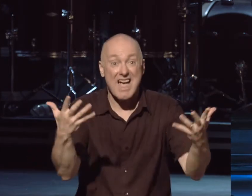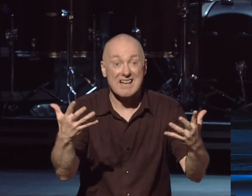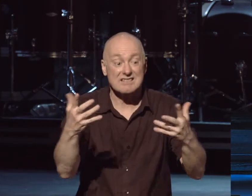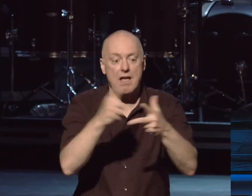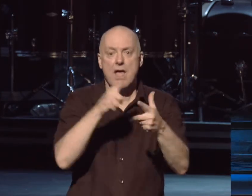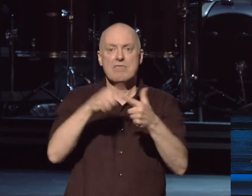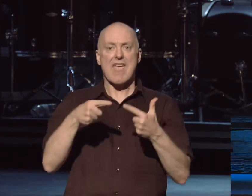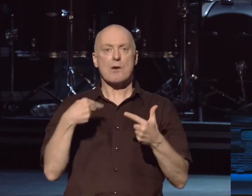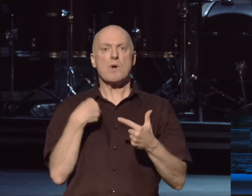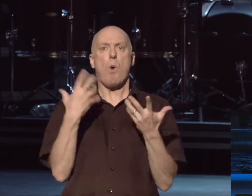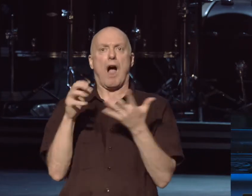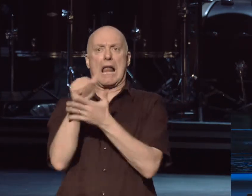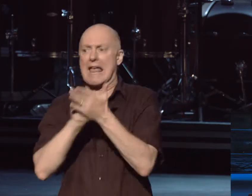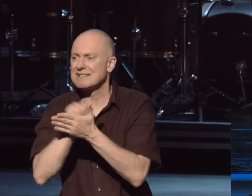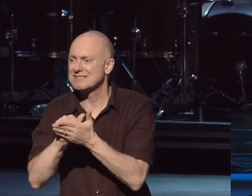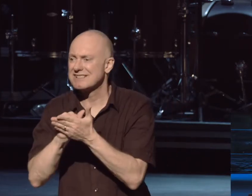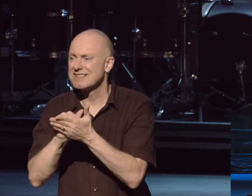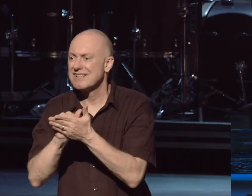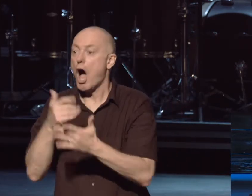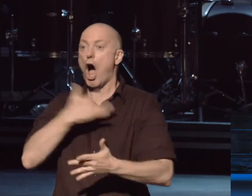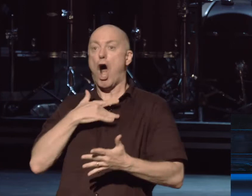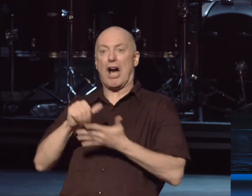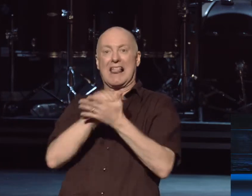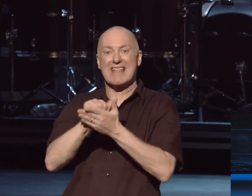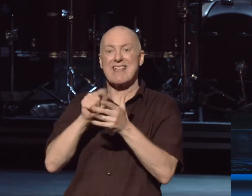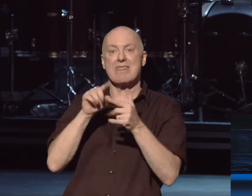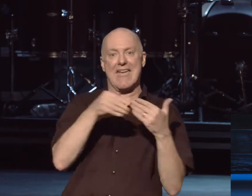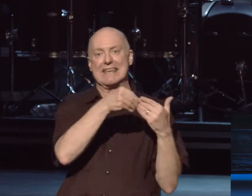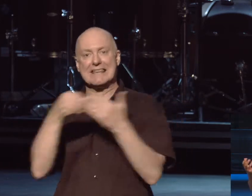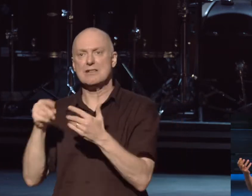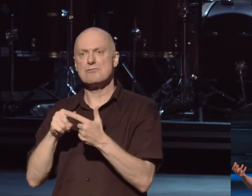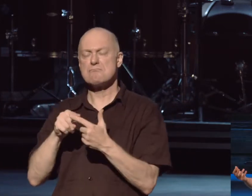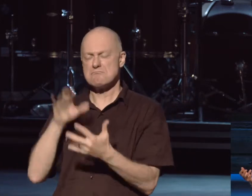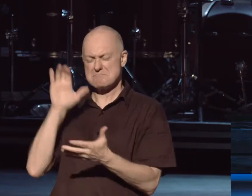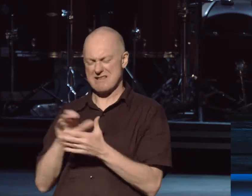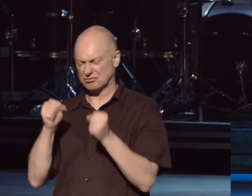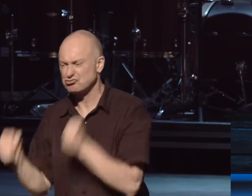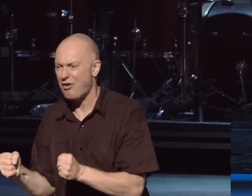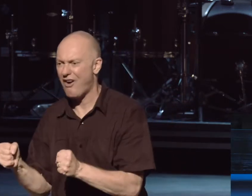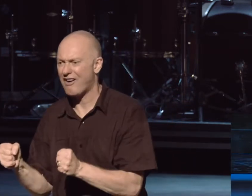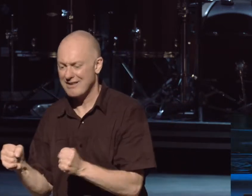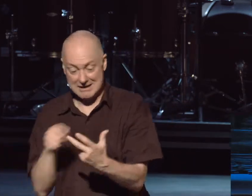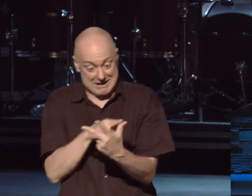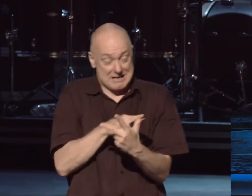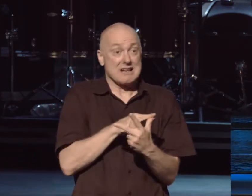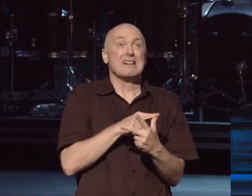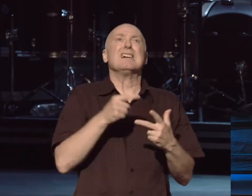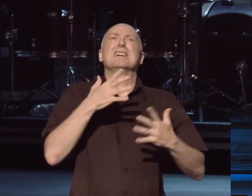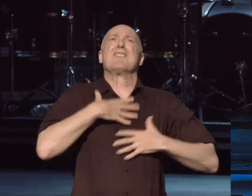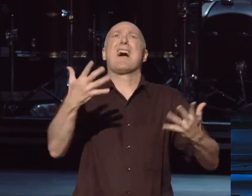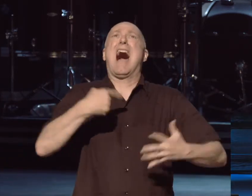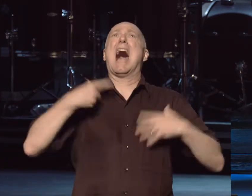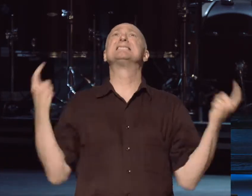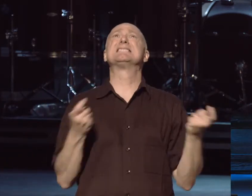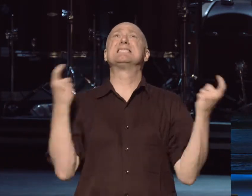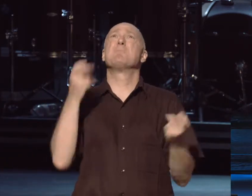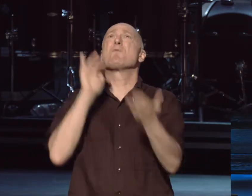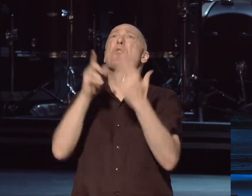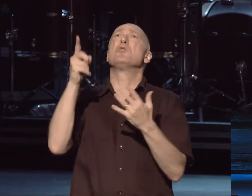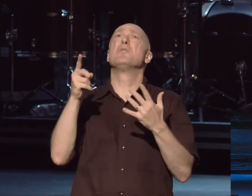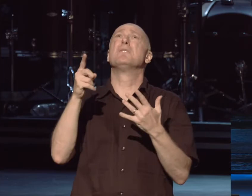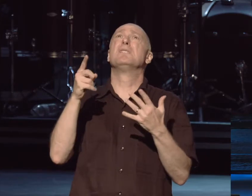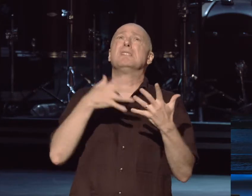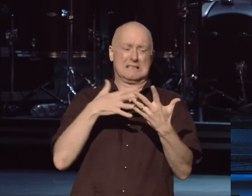lead to a genuine heart that is cleansed. A heart that is cleansed will lead to a heart of conviction. Confession is, have mercy on me, O God, I have